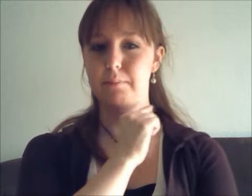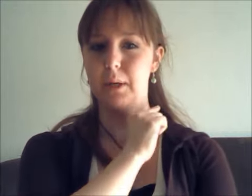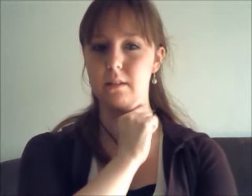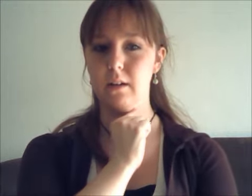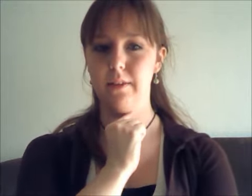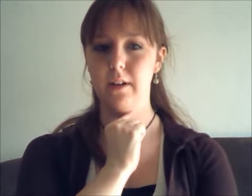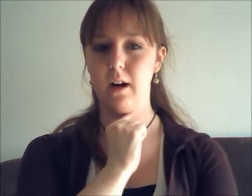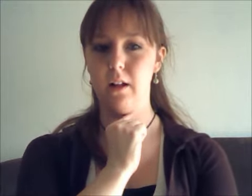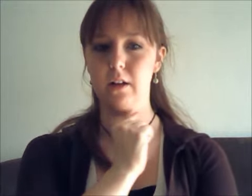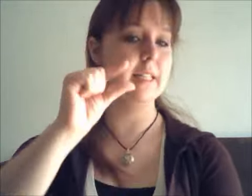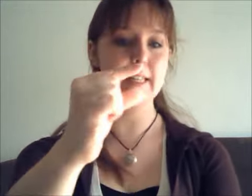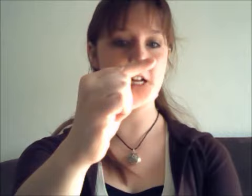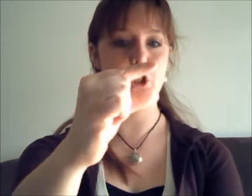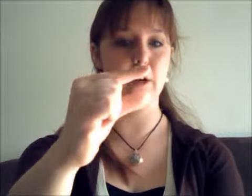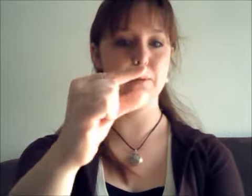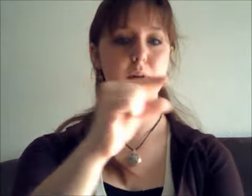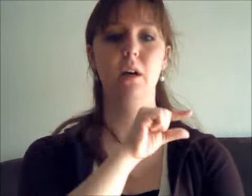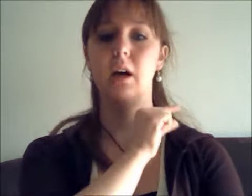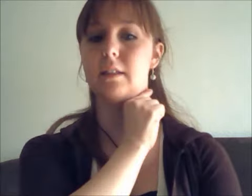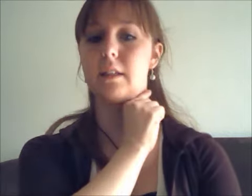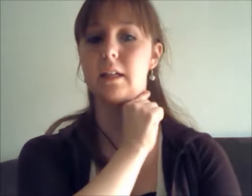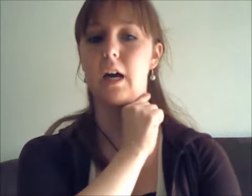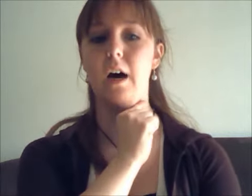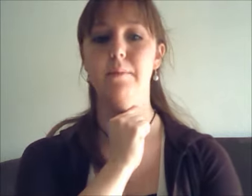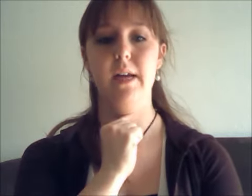piece on the collar. This hand shape is going to come down.